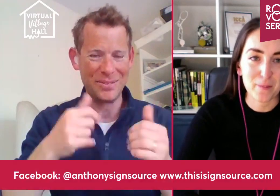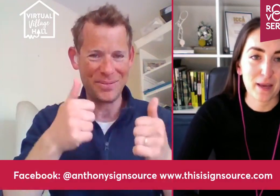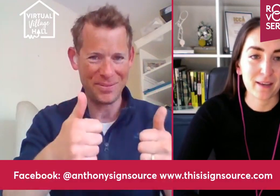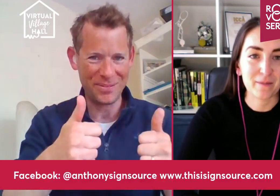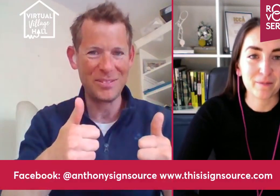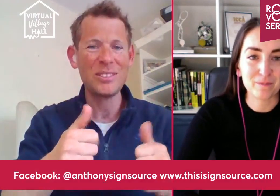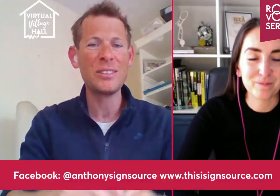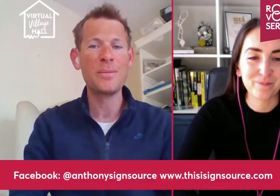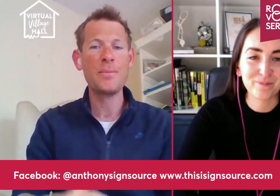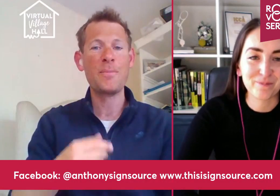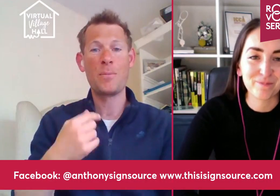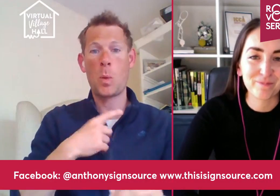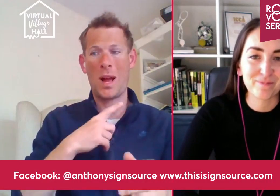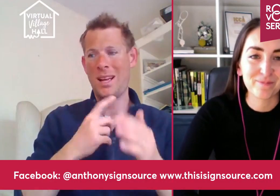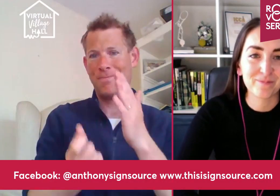Becca.